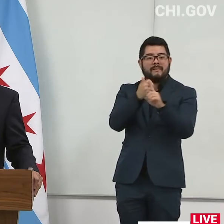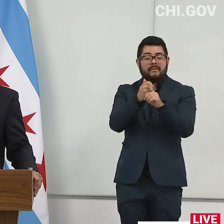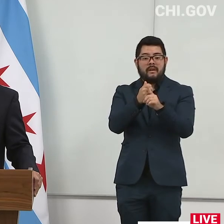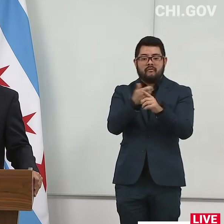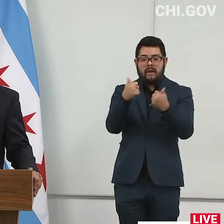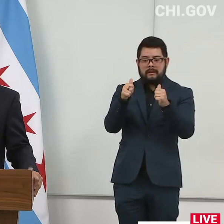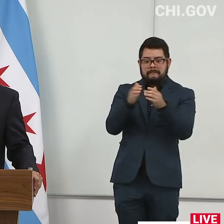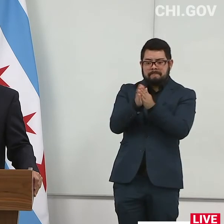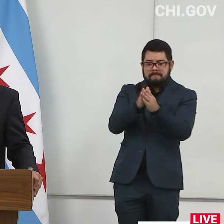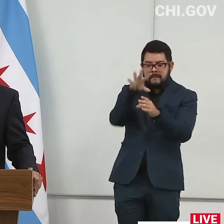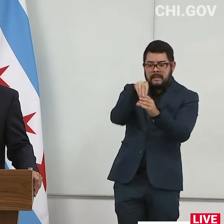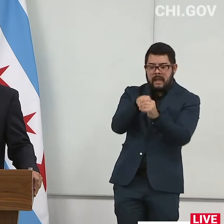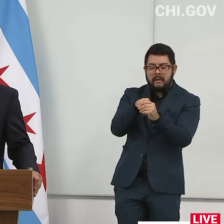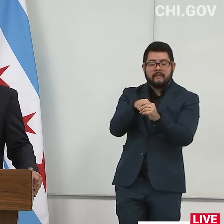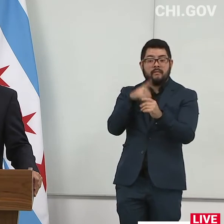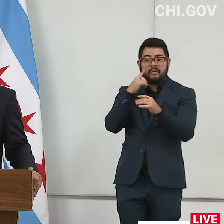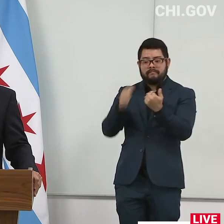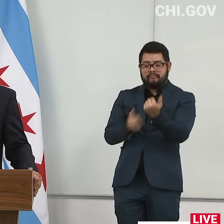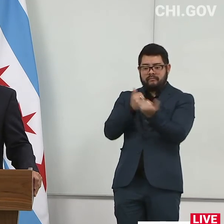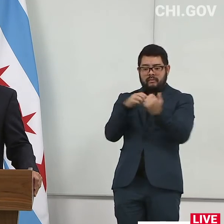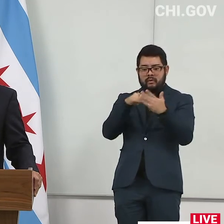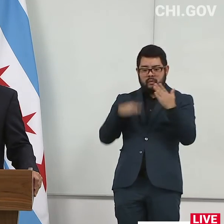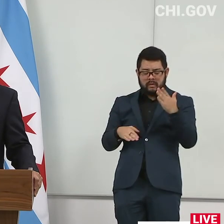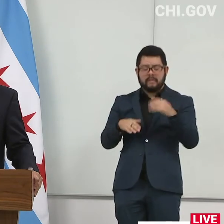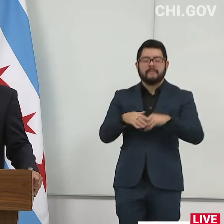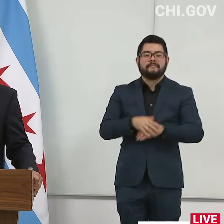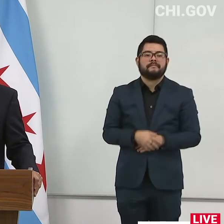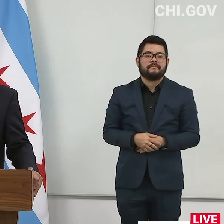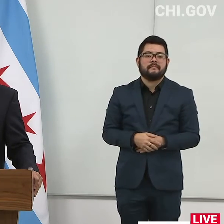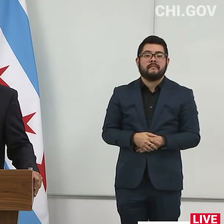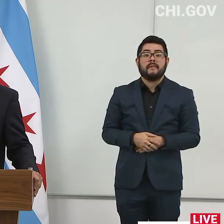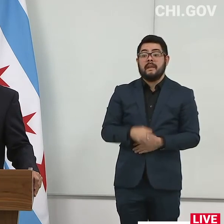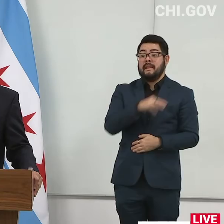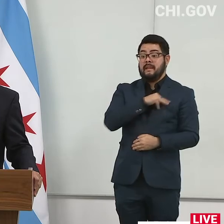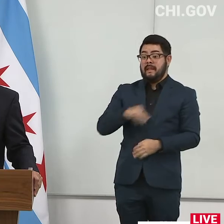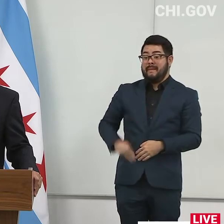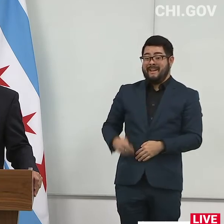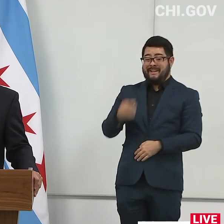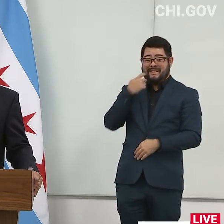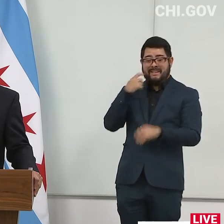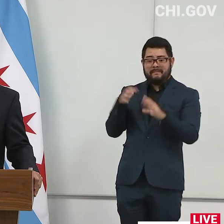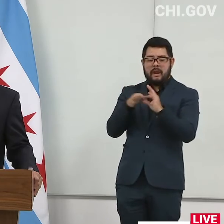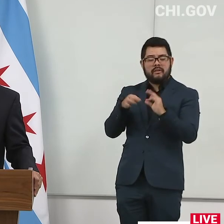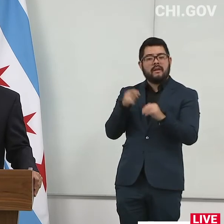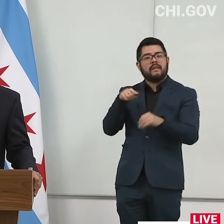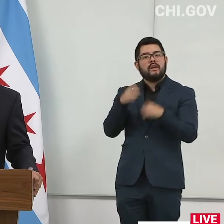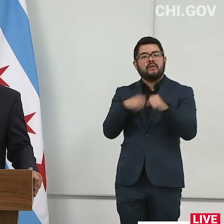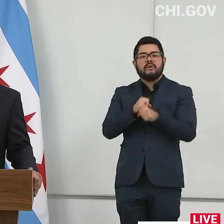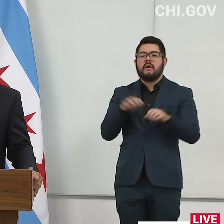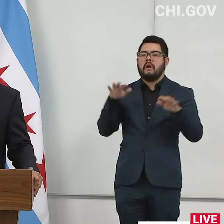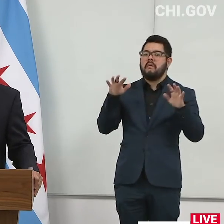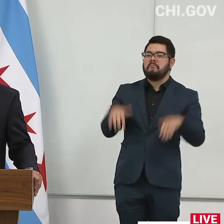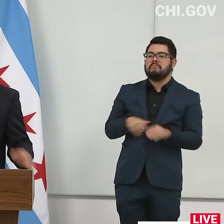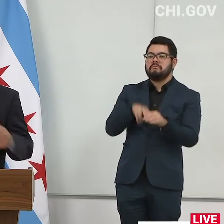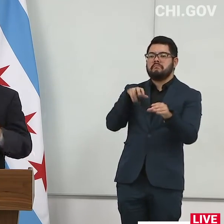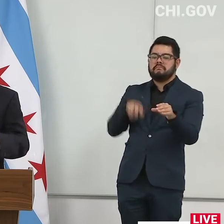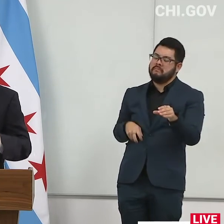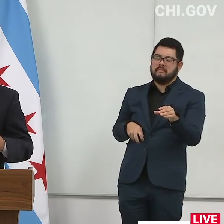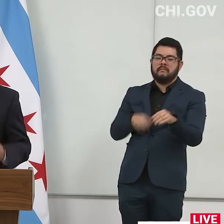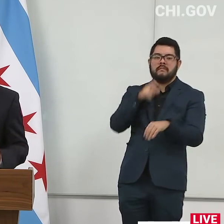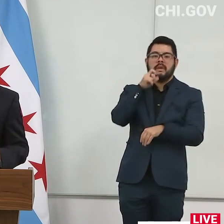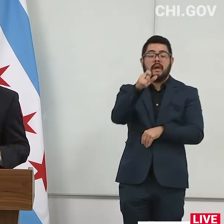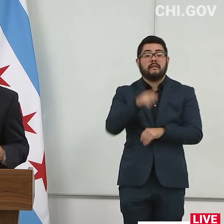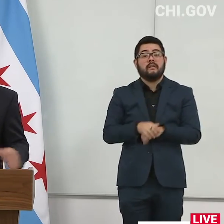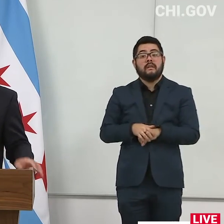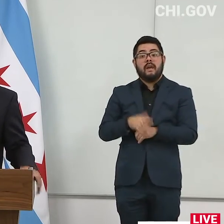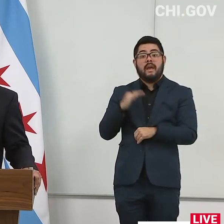is successful for all of our children. The mayor talked about us not sitting out this year. We are not going to sit this year out. We're going to make sure that those dropout rates continue